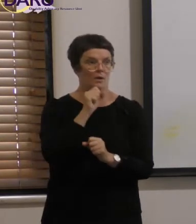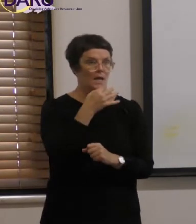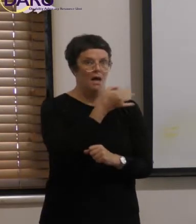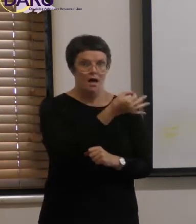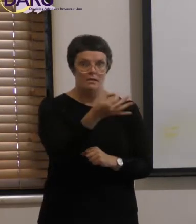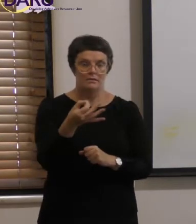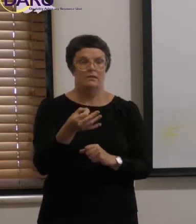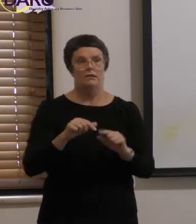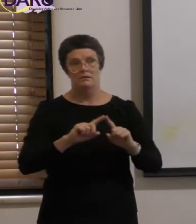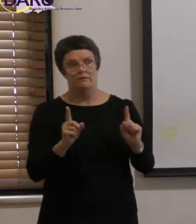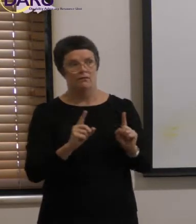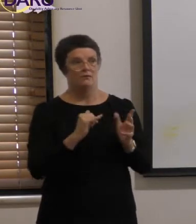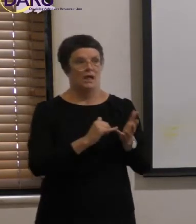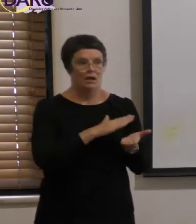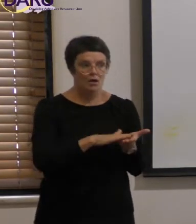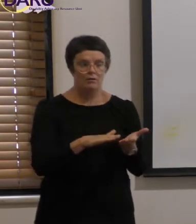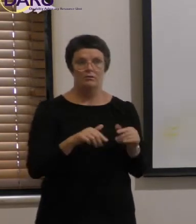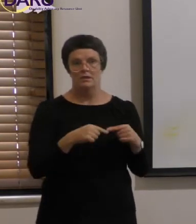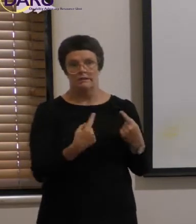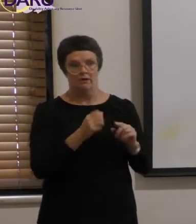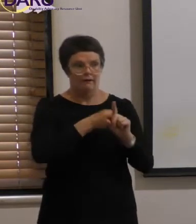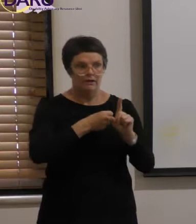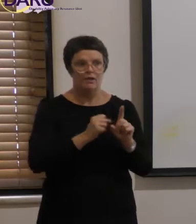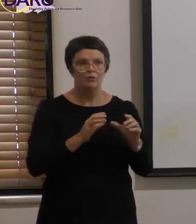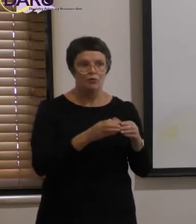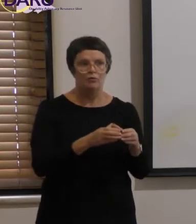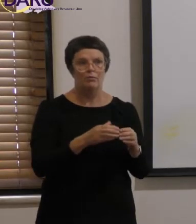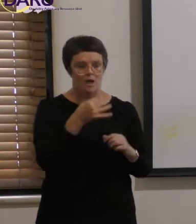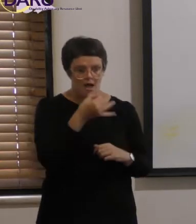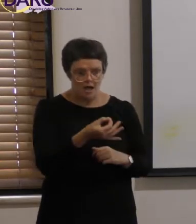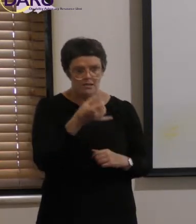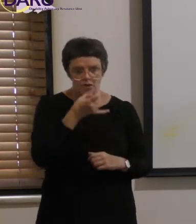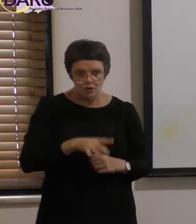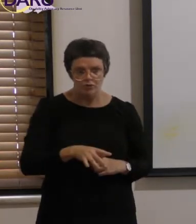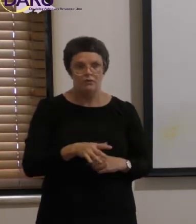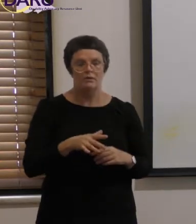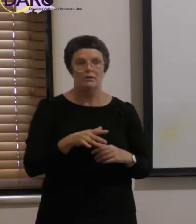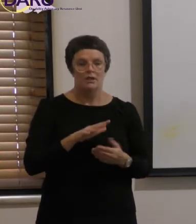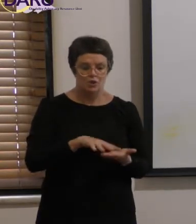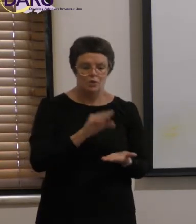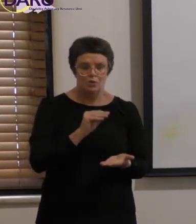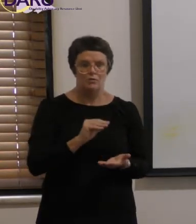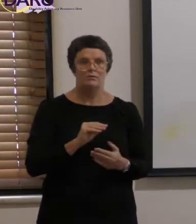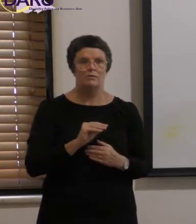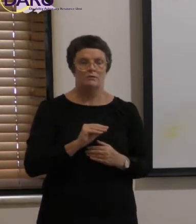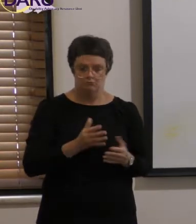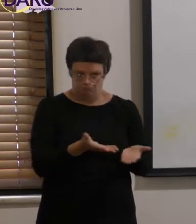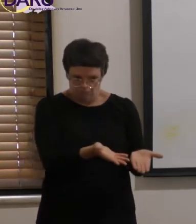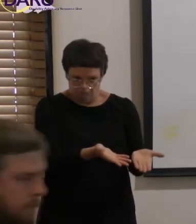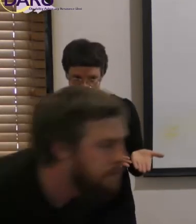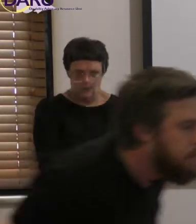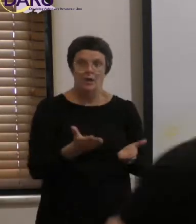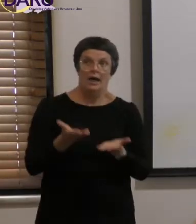advocates such as yourselves and kids and students and say, here's your strategy, there's no excuses, implement it.